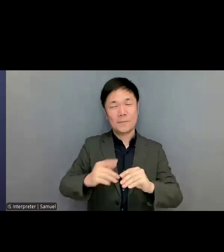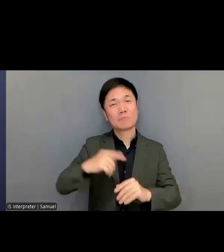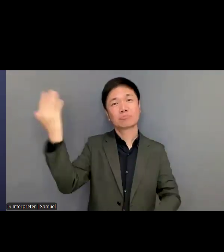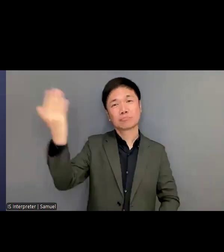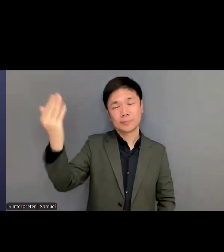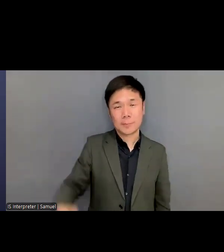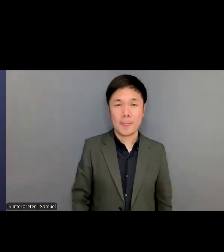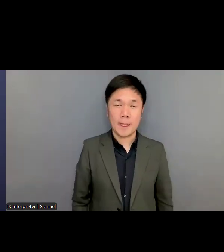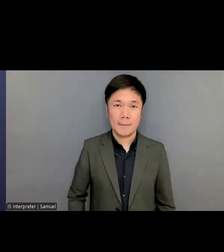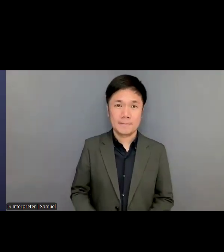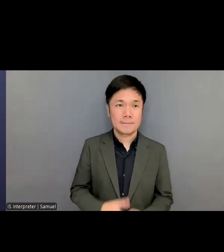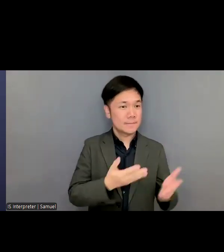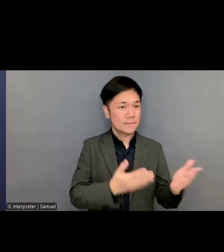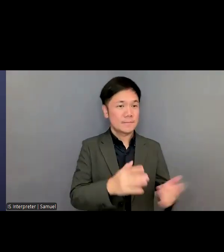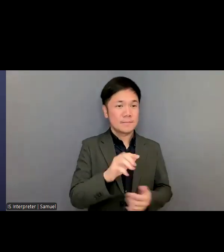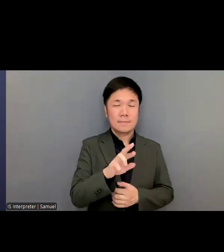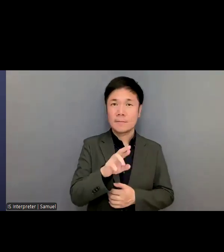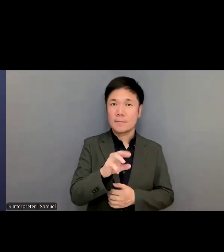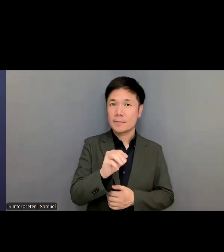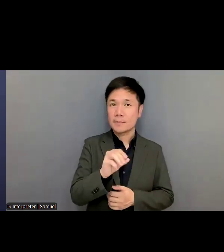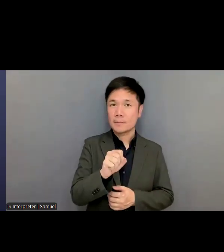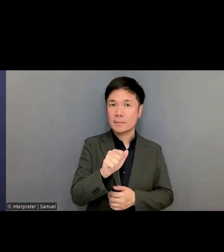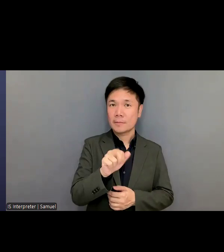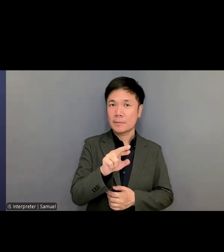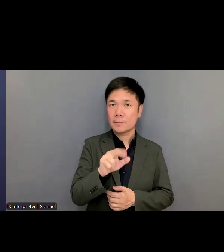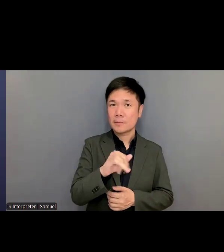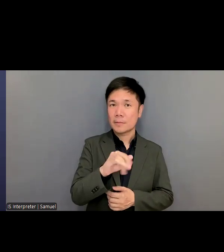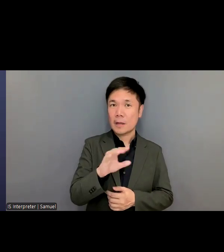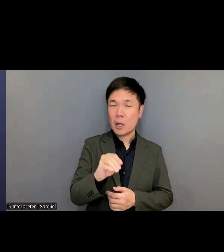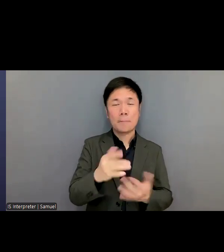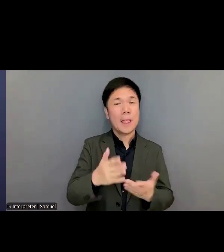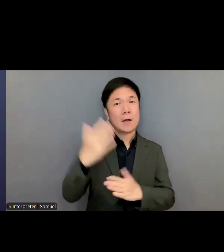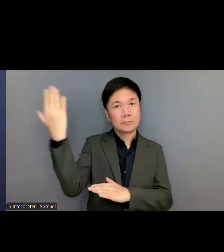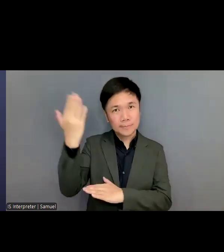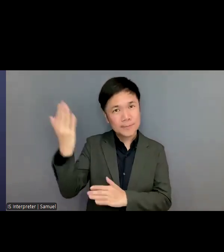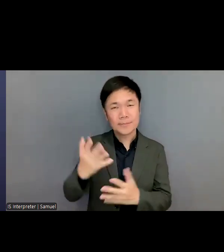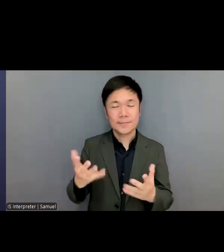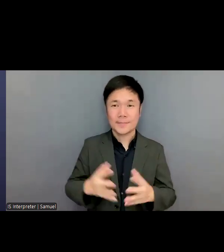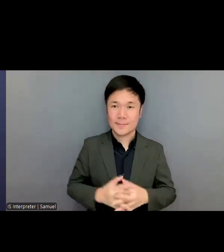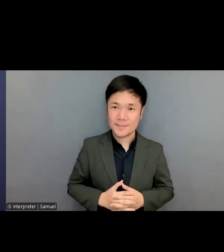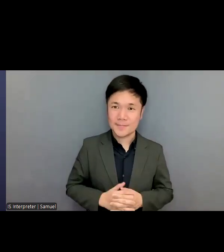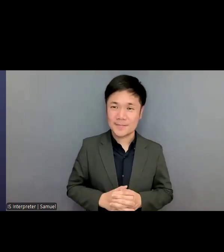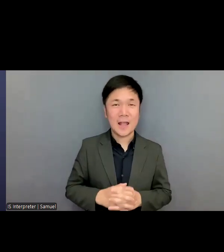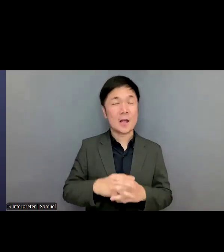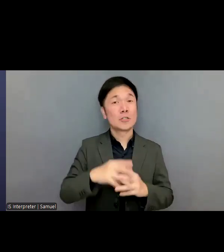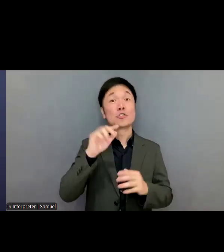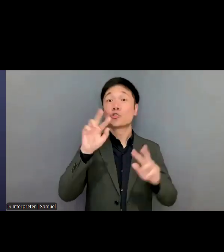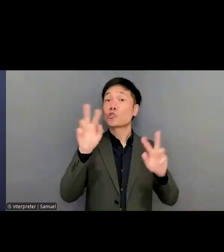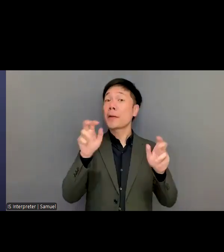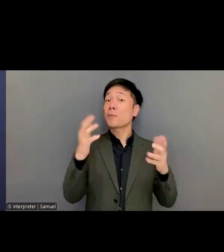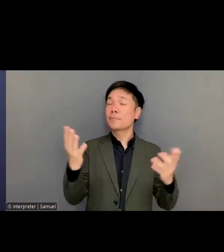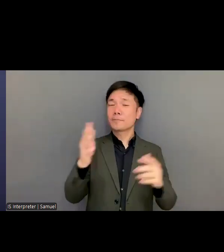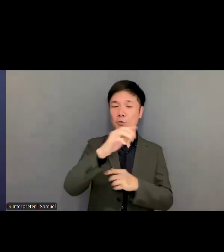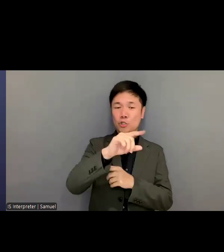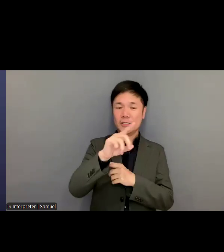As Rosario mentioned, we are here today to talk about the Global Disability Summit,